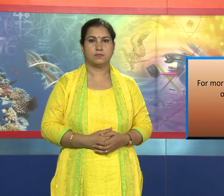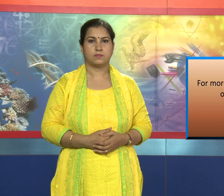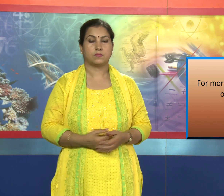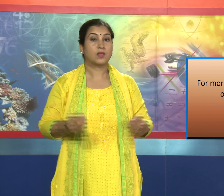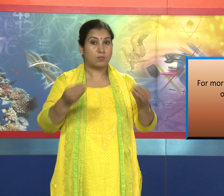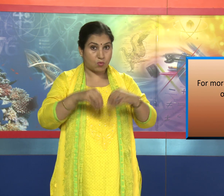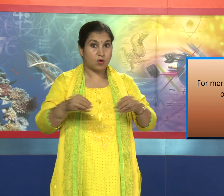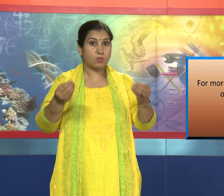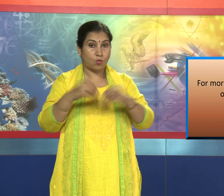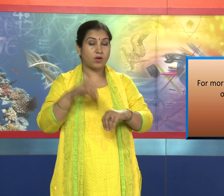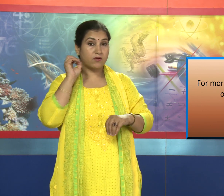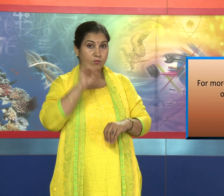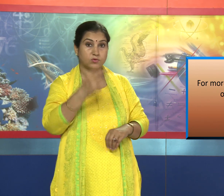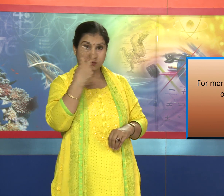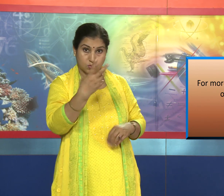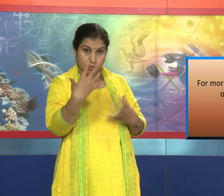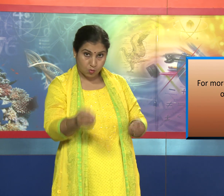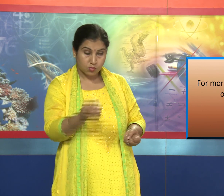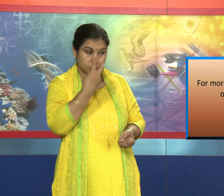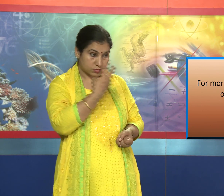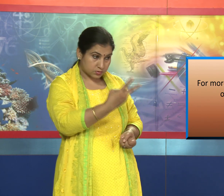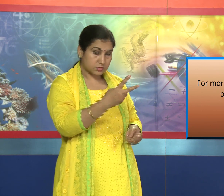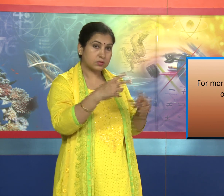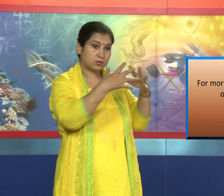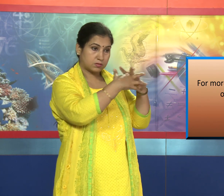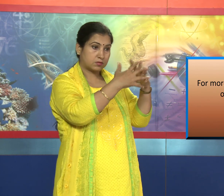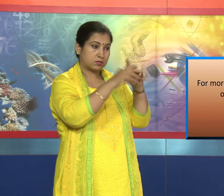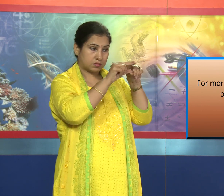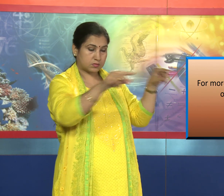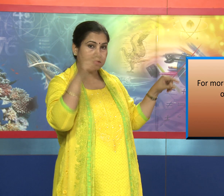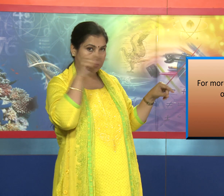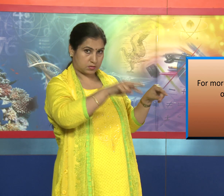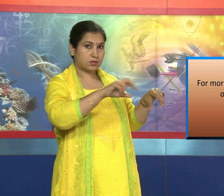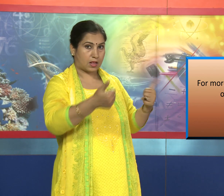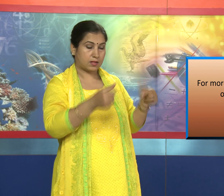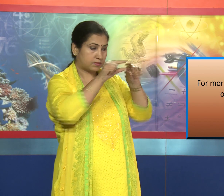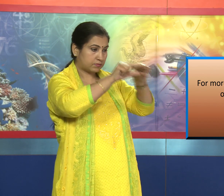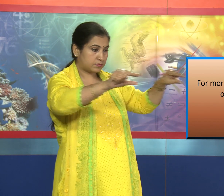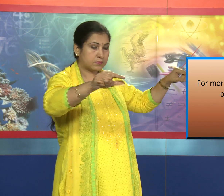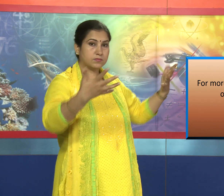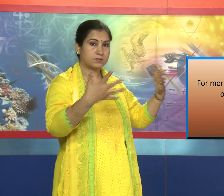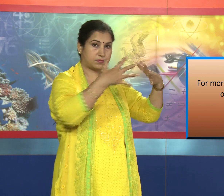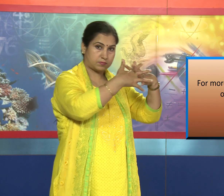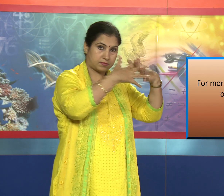For more information, you can visit our website at